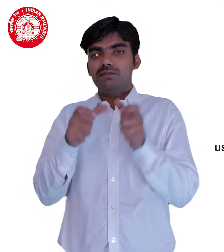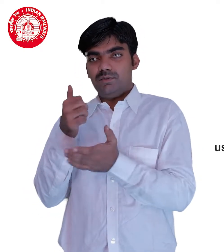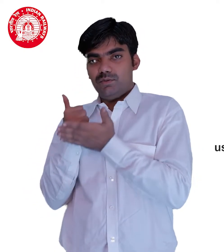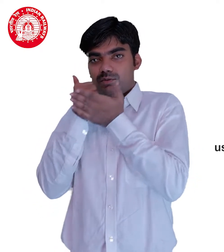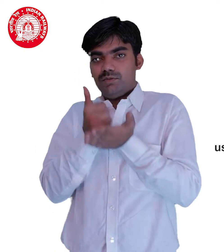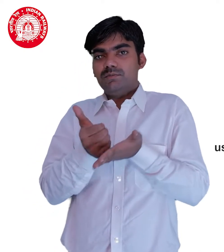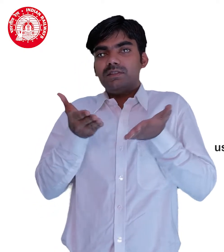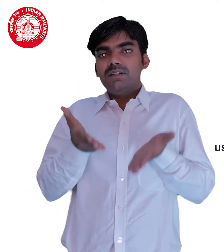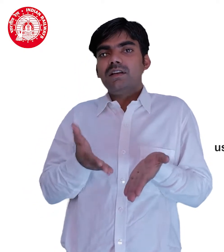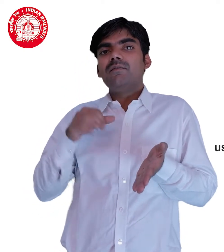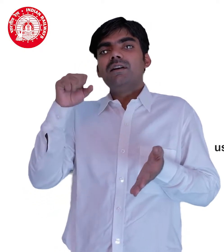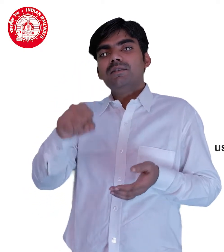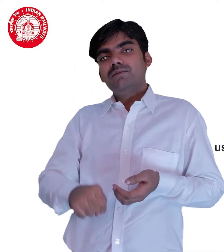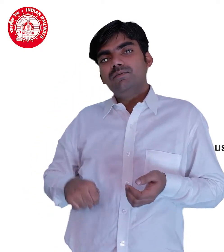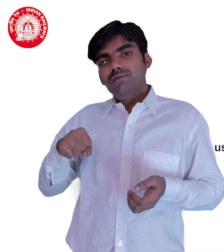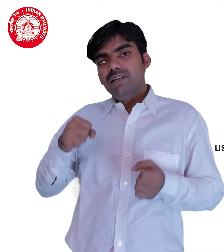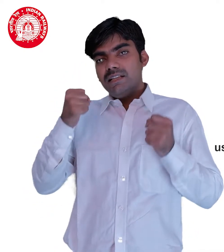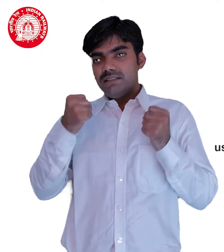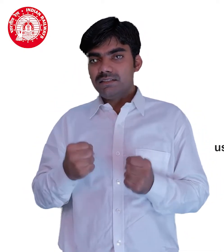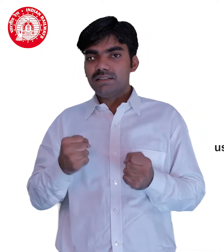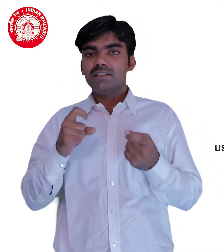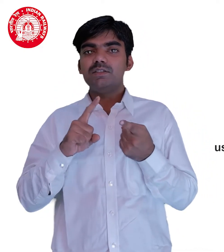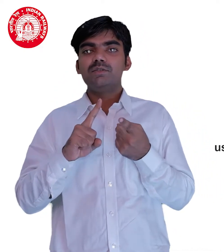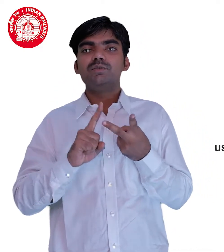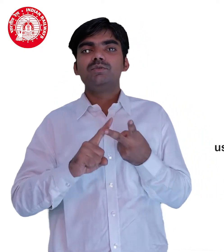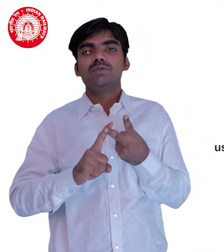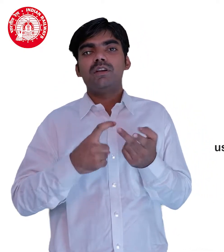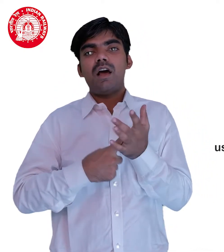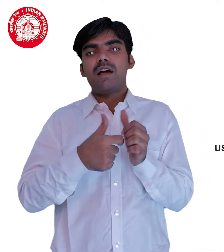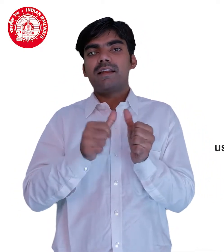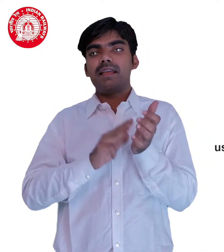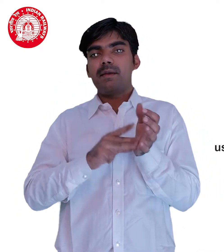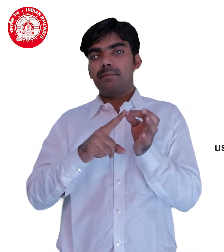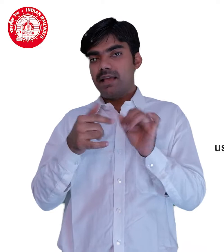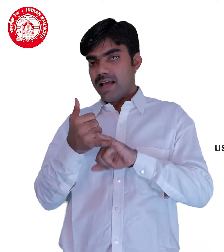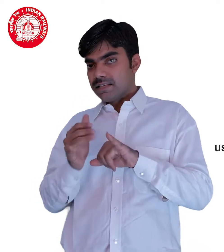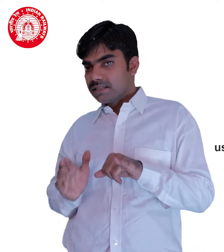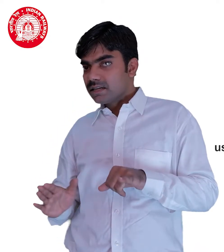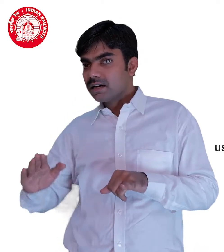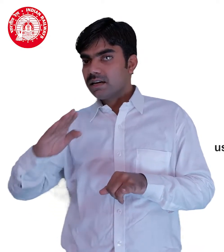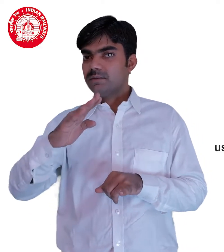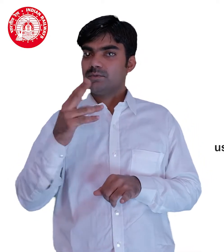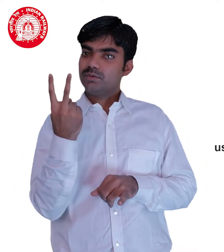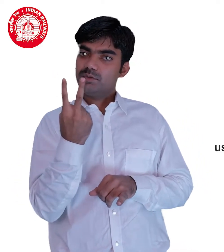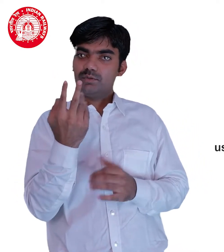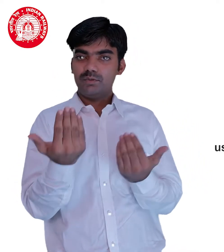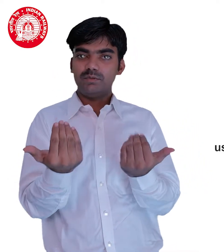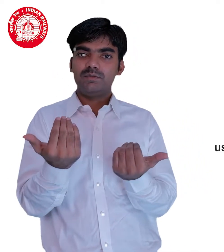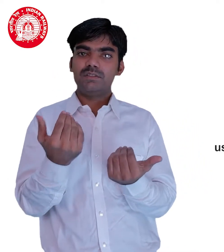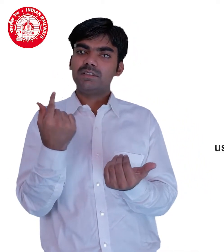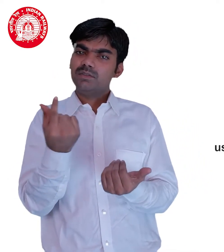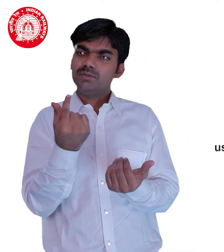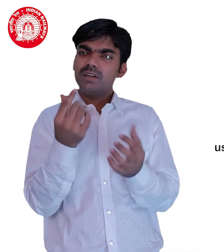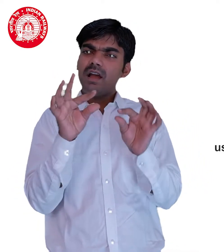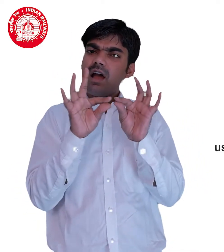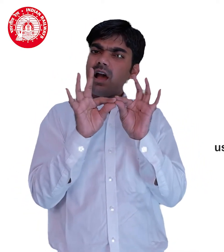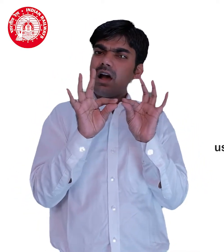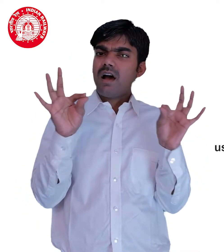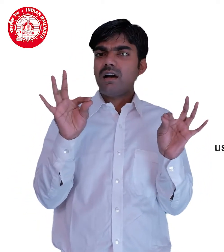are wheelchairs and portable ramps available at the station to facilitate people using wheelchairs to board